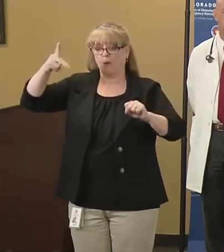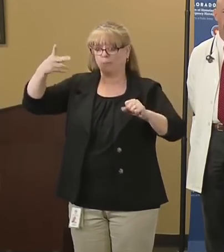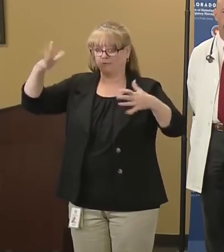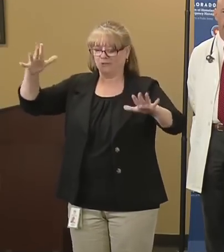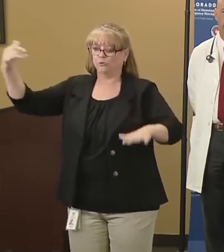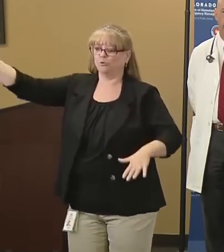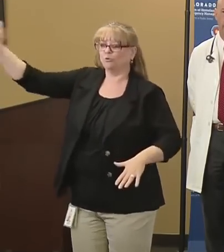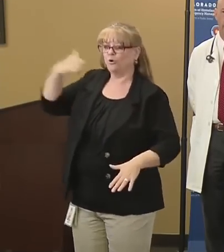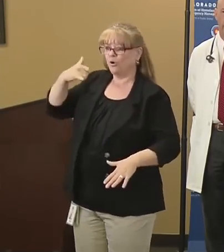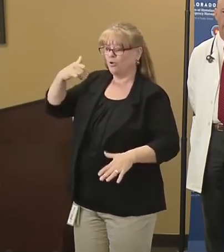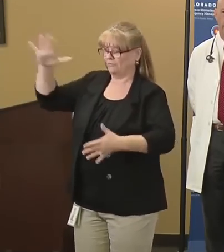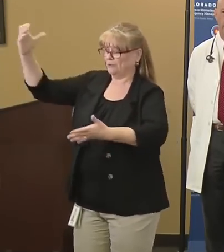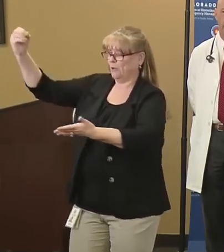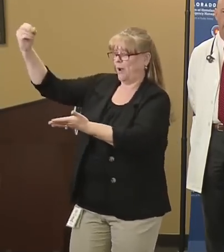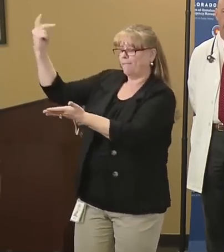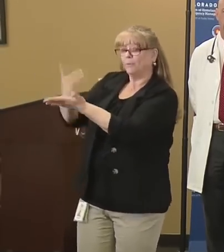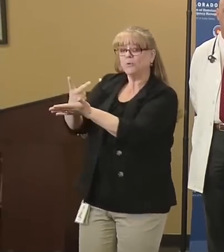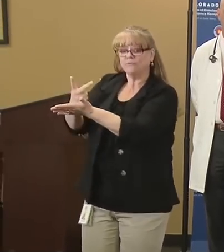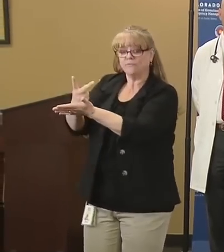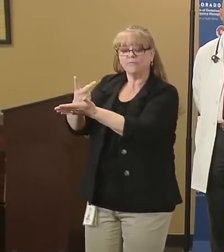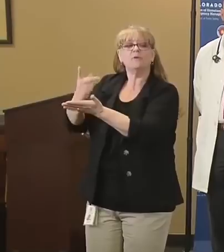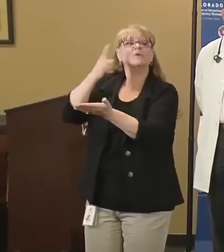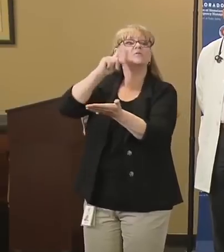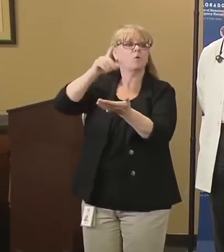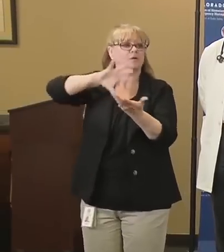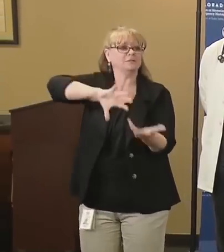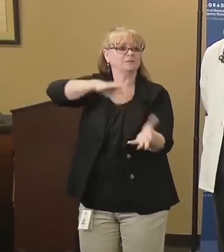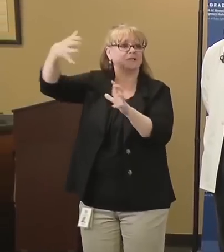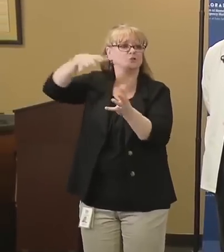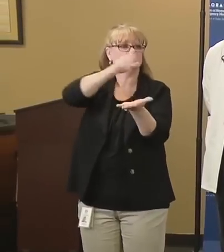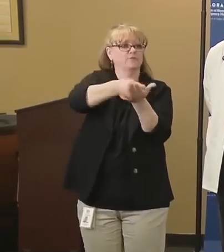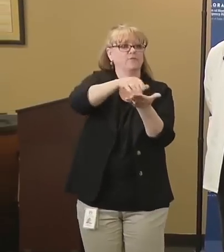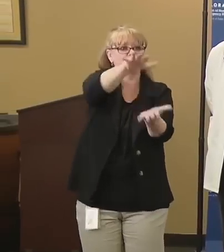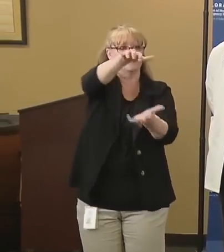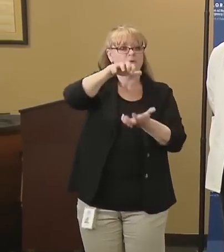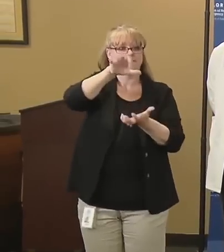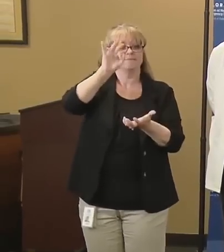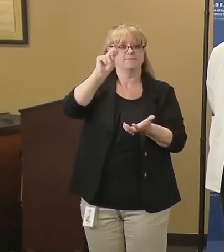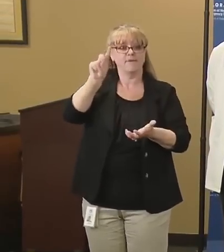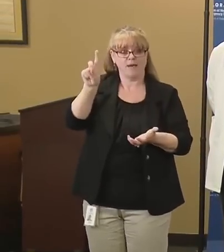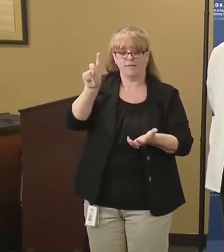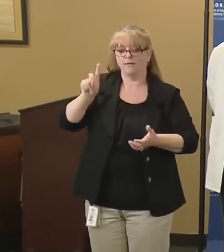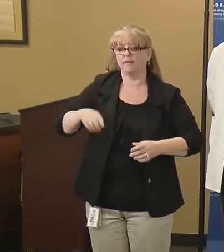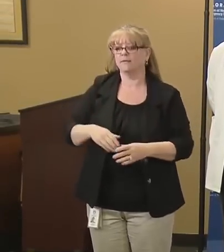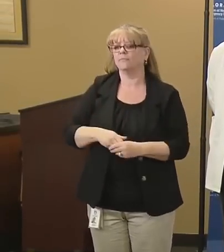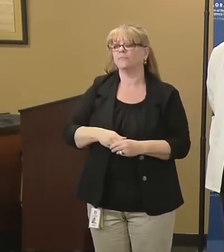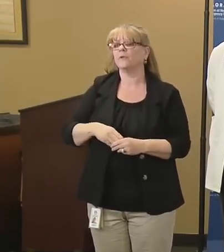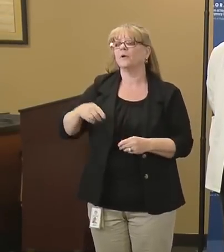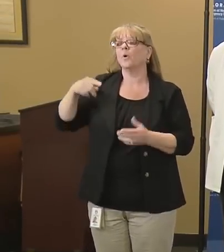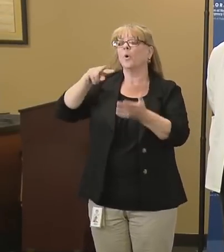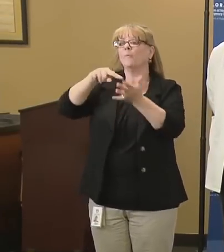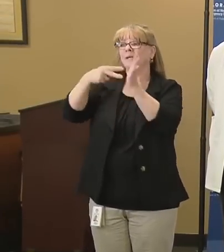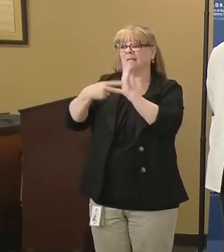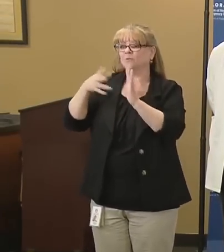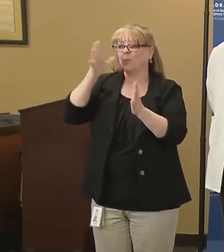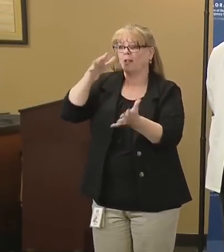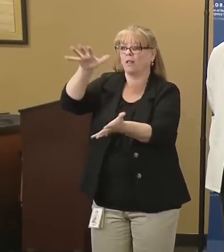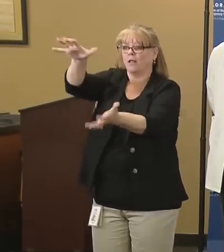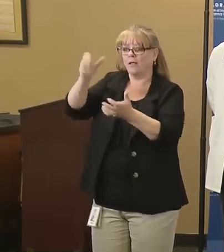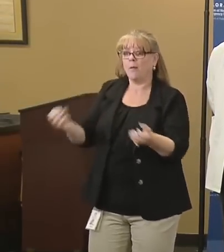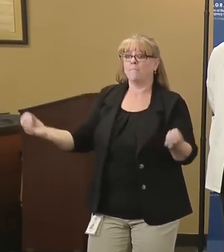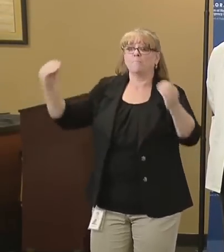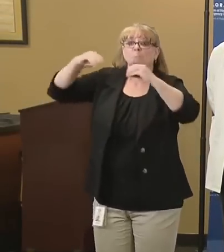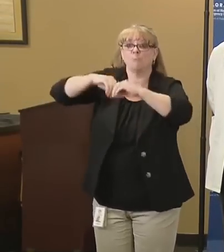government for our state of Colorado that unlocks access to additional resources. We were able to announce that Saturday